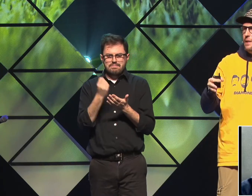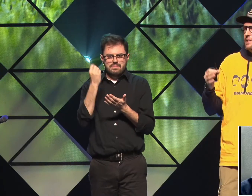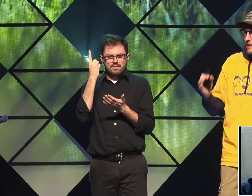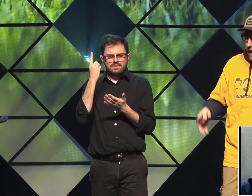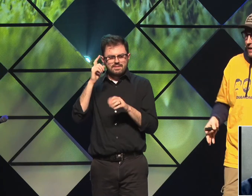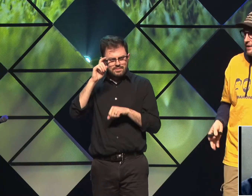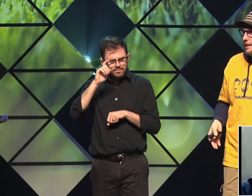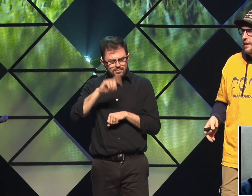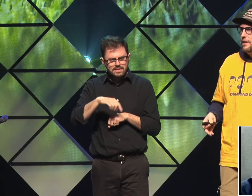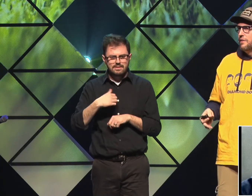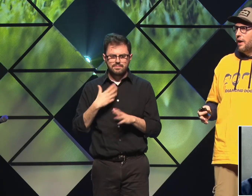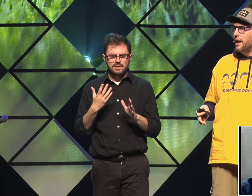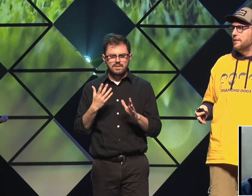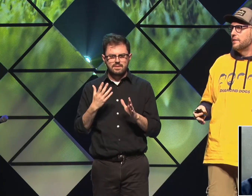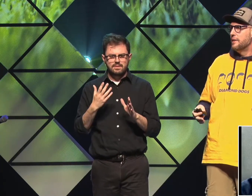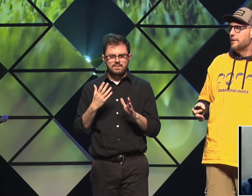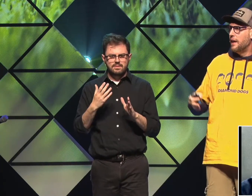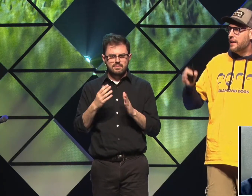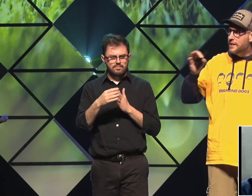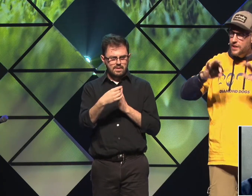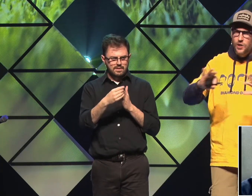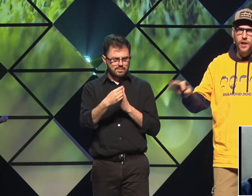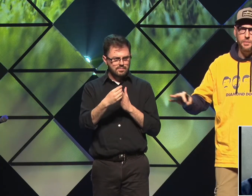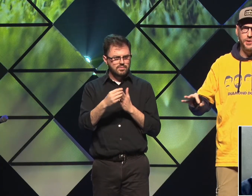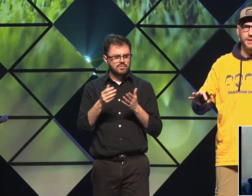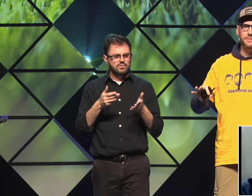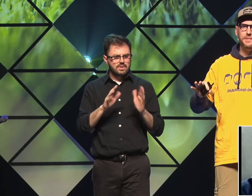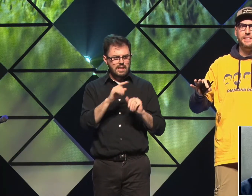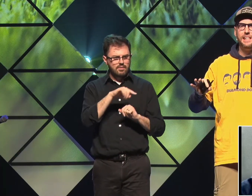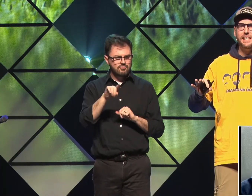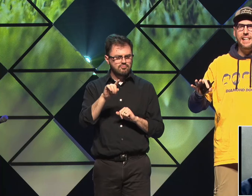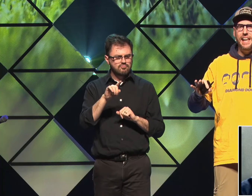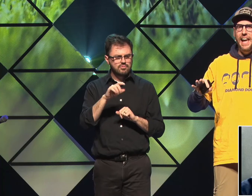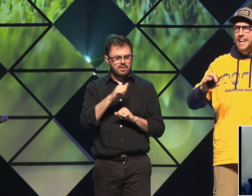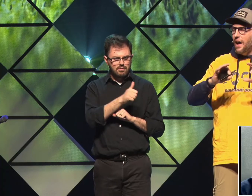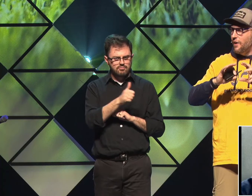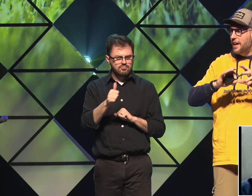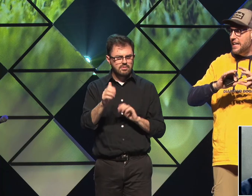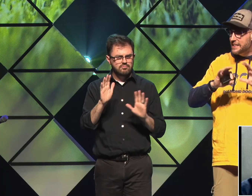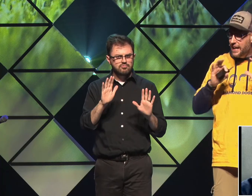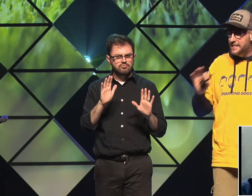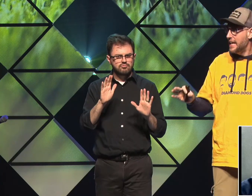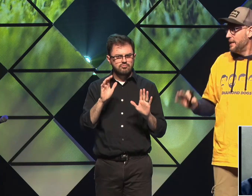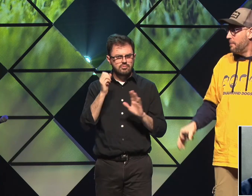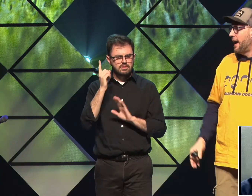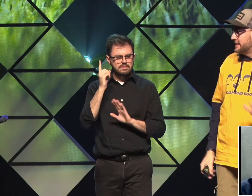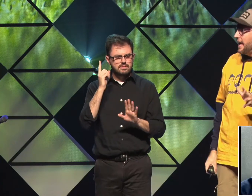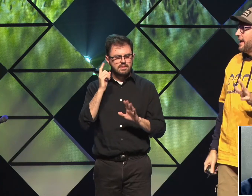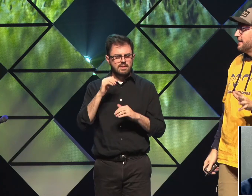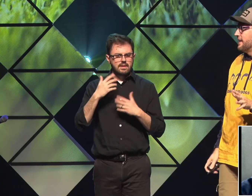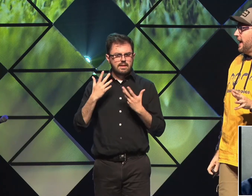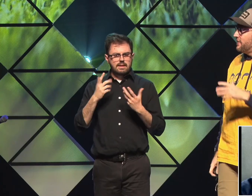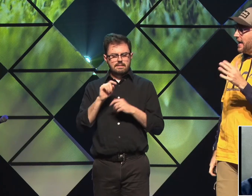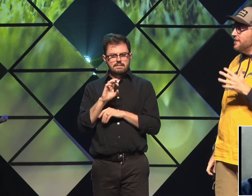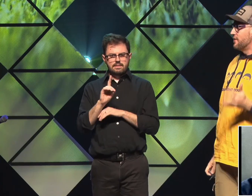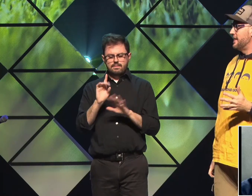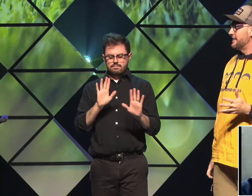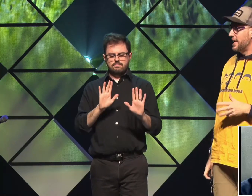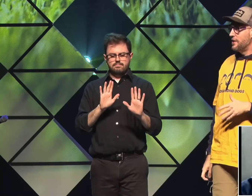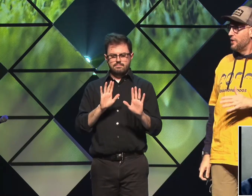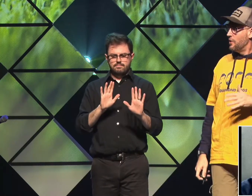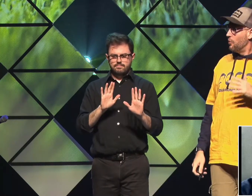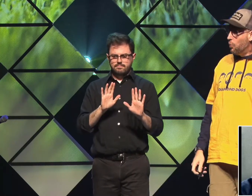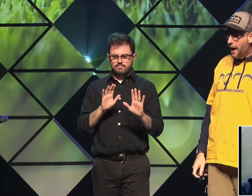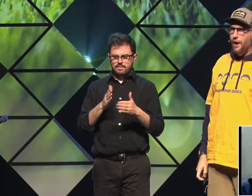little bit of slack, right? And they talk him through. And now he's kind of taken aback, Ted, at the end of this,